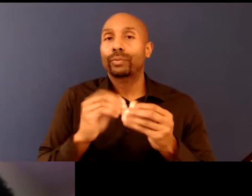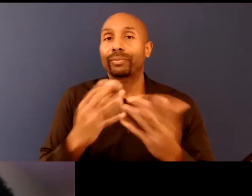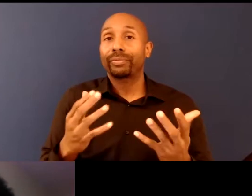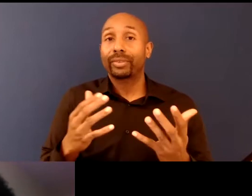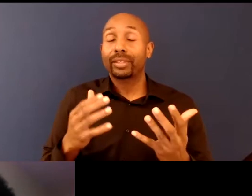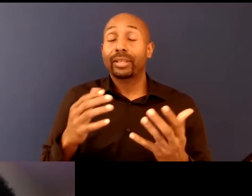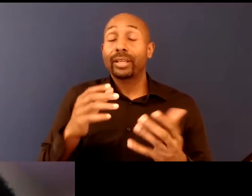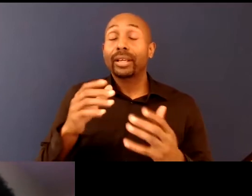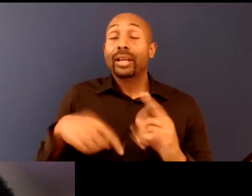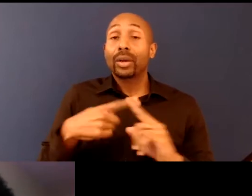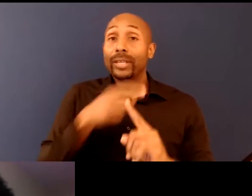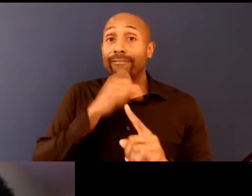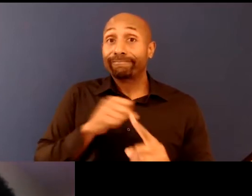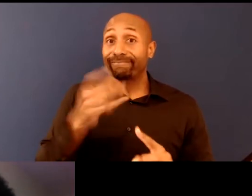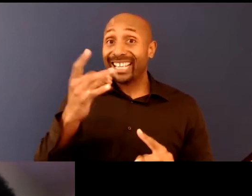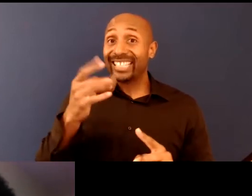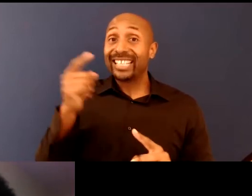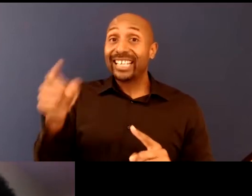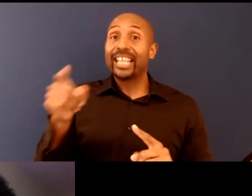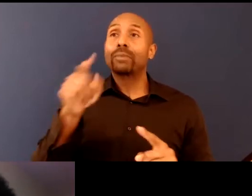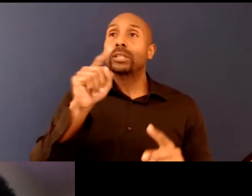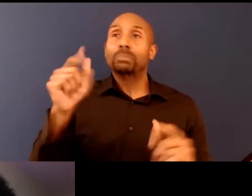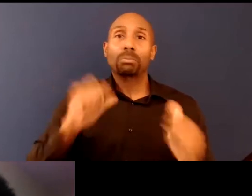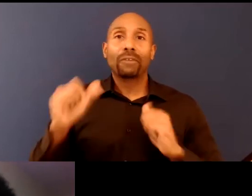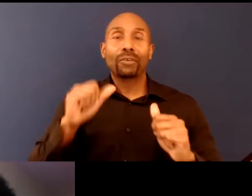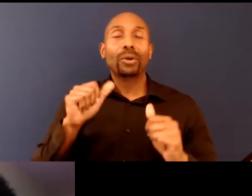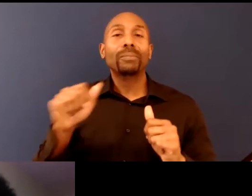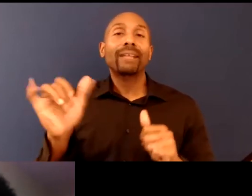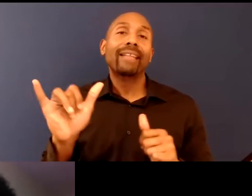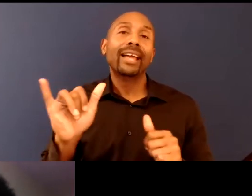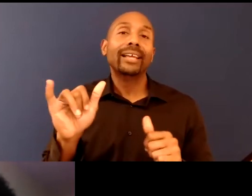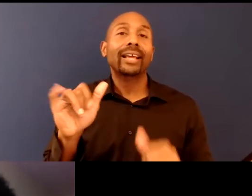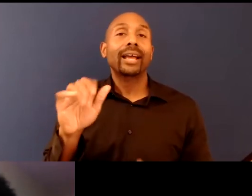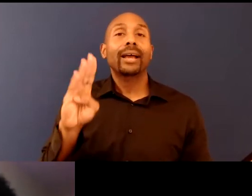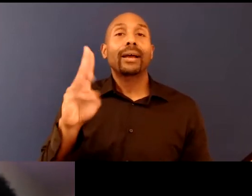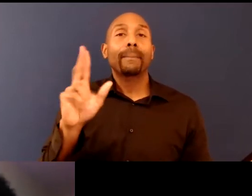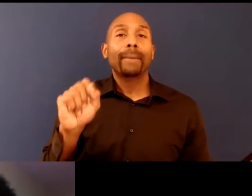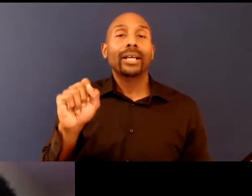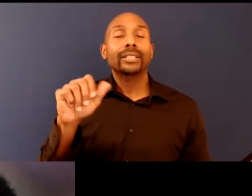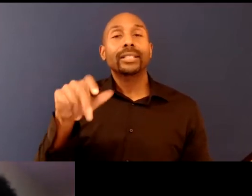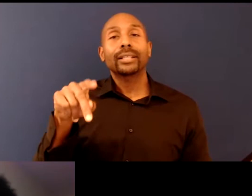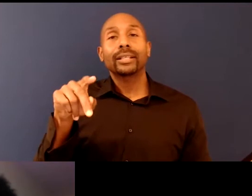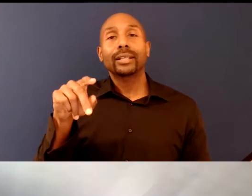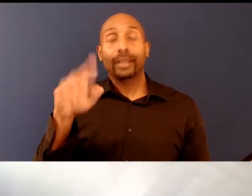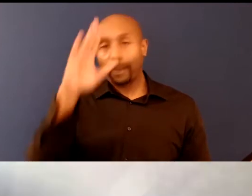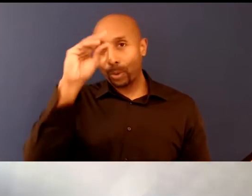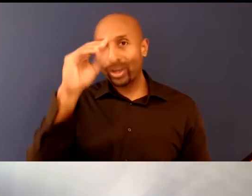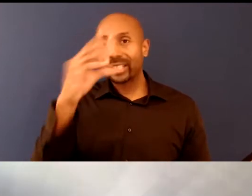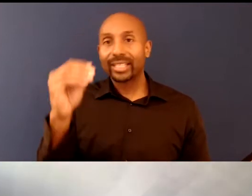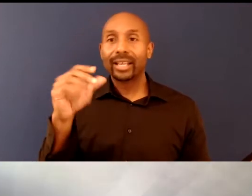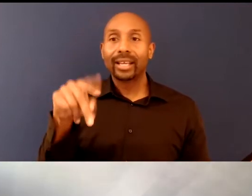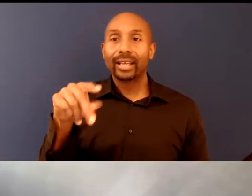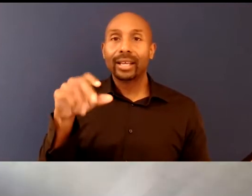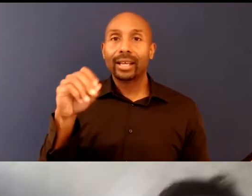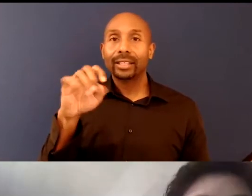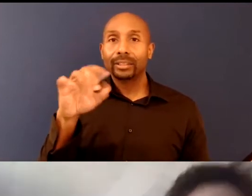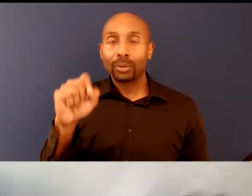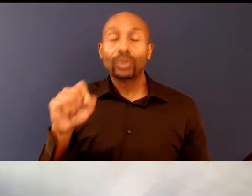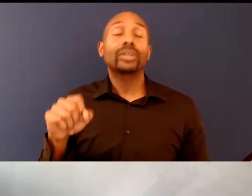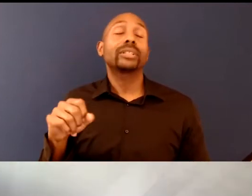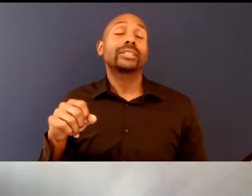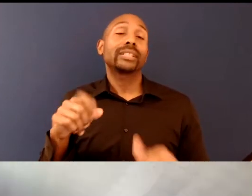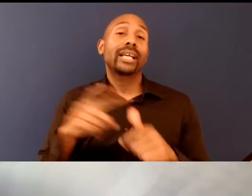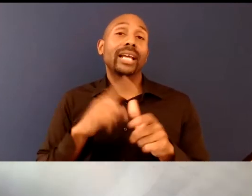and other venues. He's been active with Split This Rock, an organization that leverages spoken word and poetry to